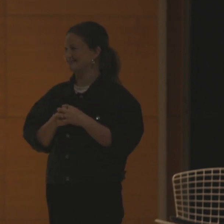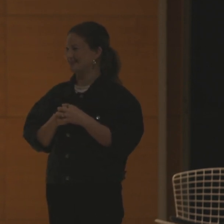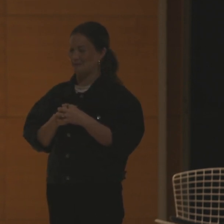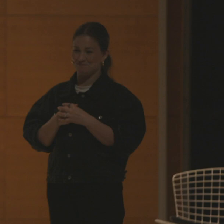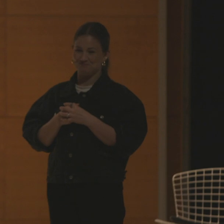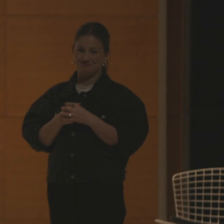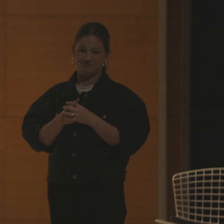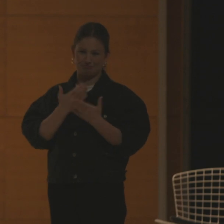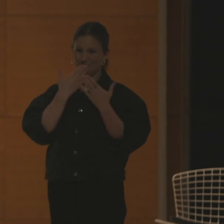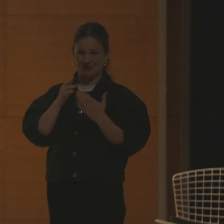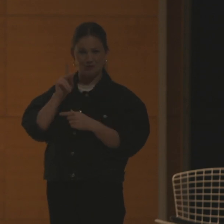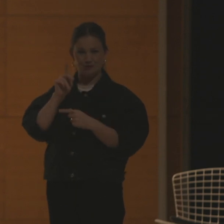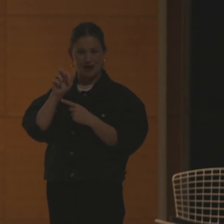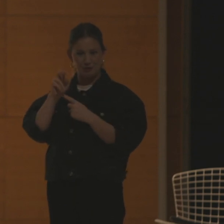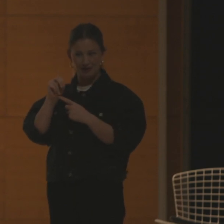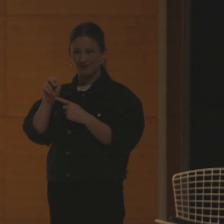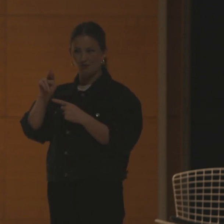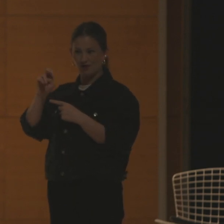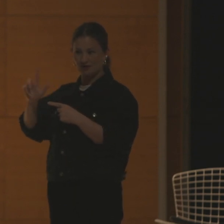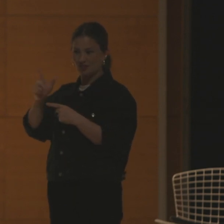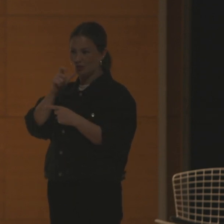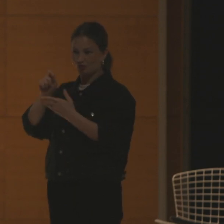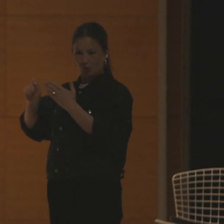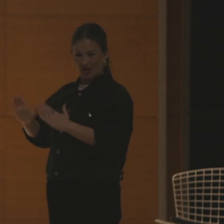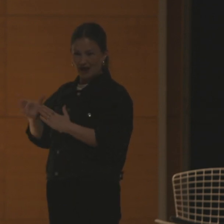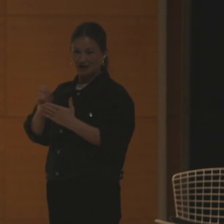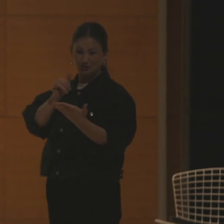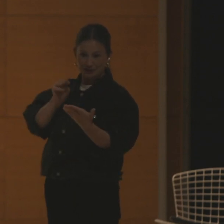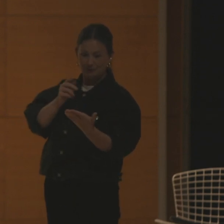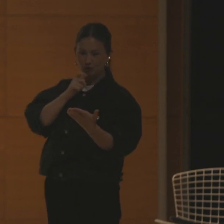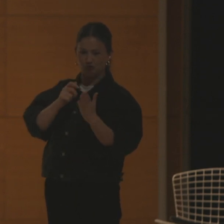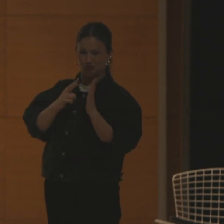Thank you, Karen Russell, who wrote that, and Jim read it.